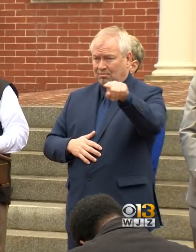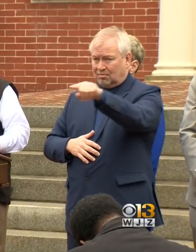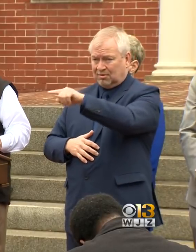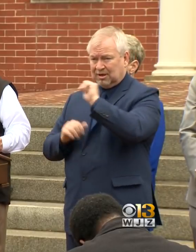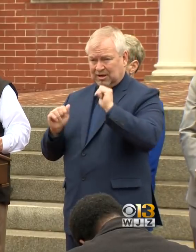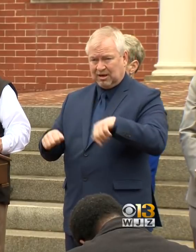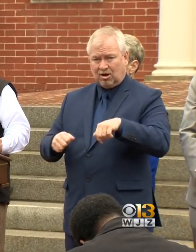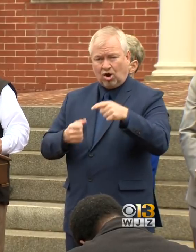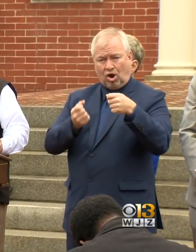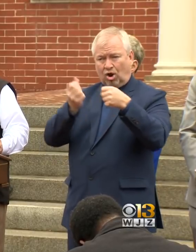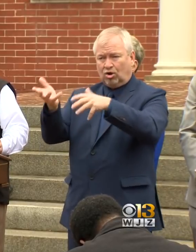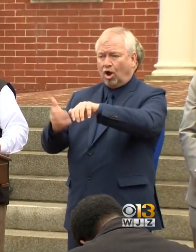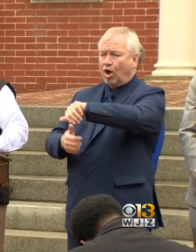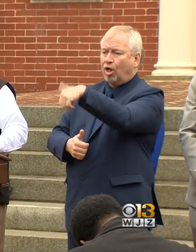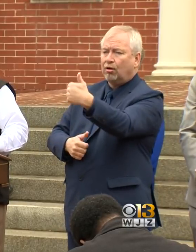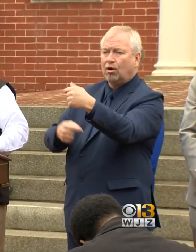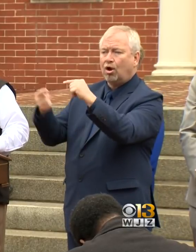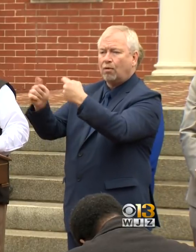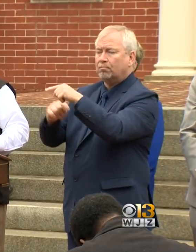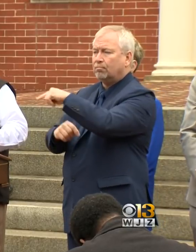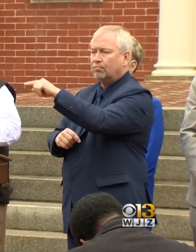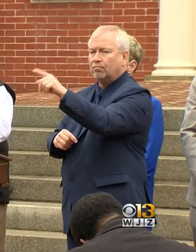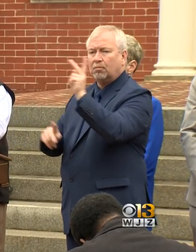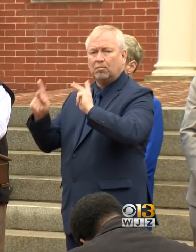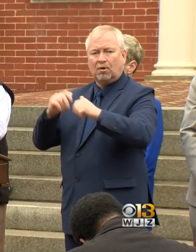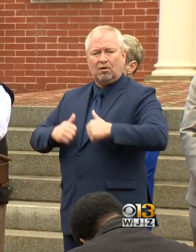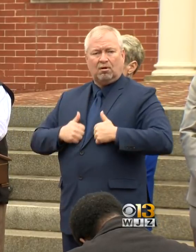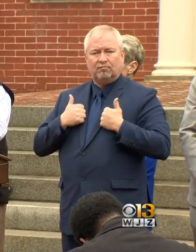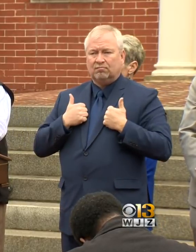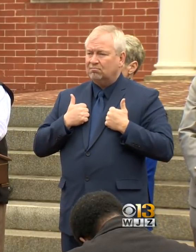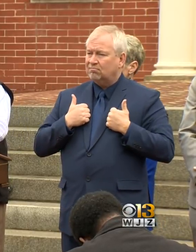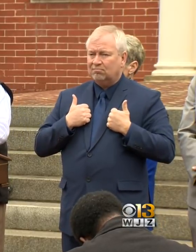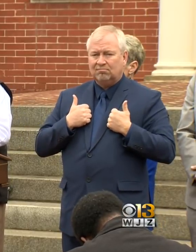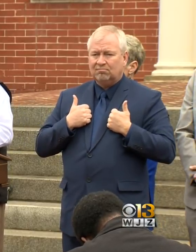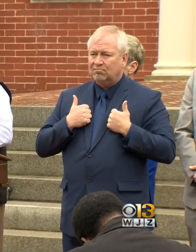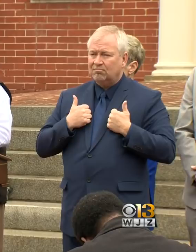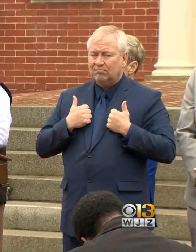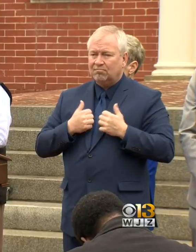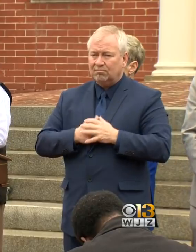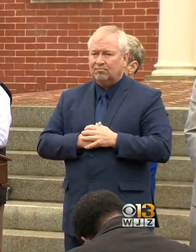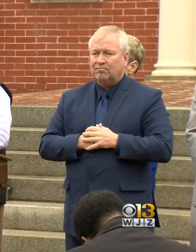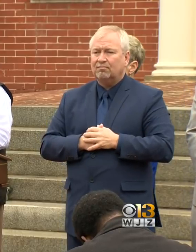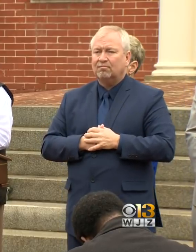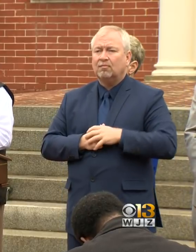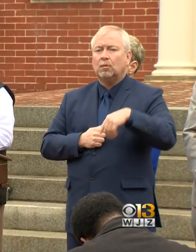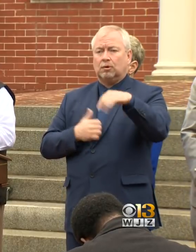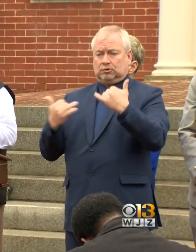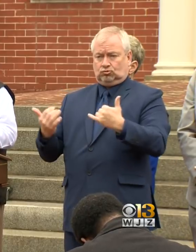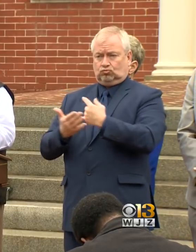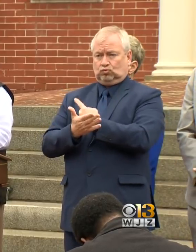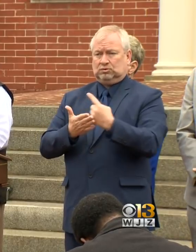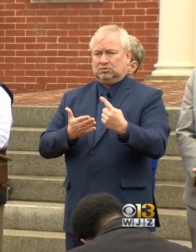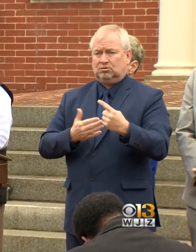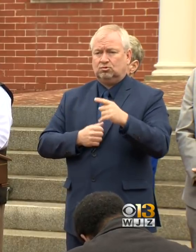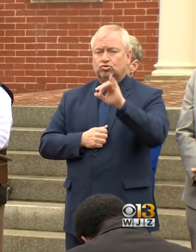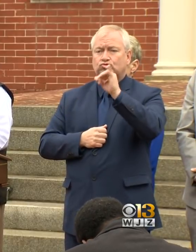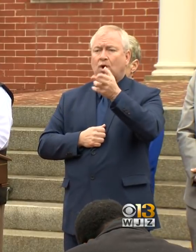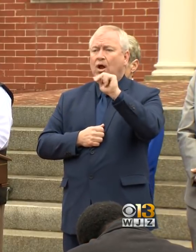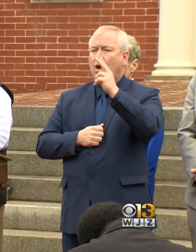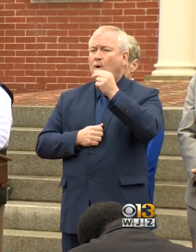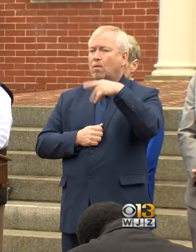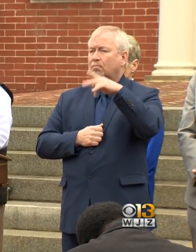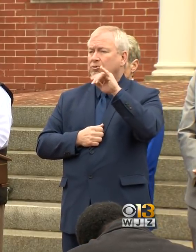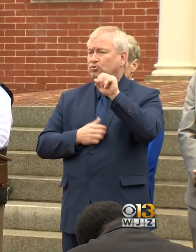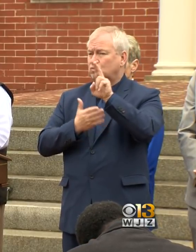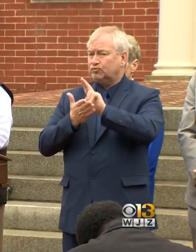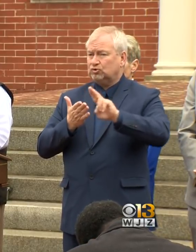of your fellow Marylanders. This week, Johns Hopkins University, and I believe today, Morgan